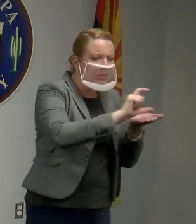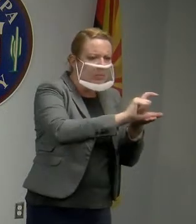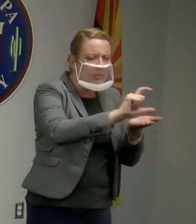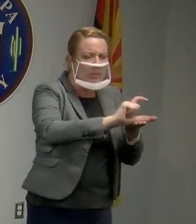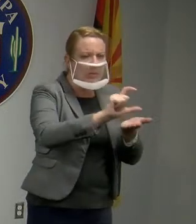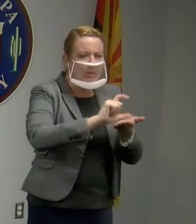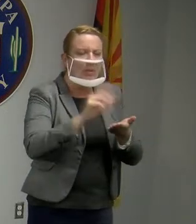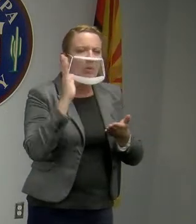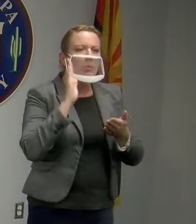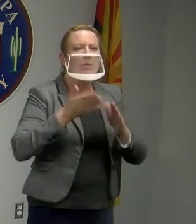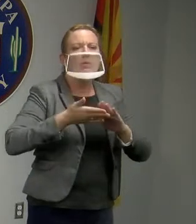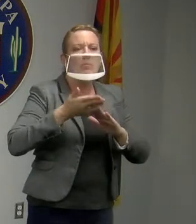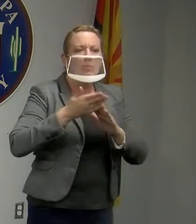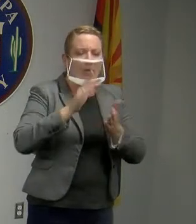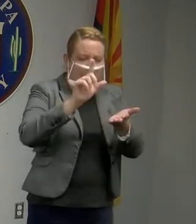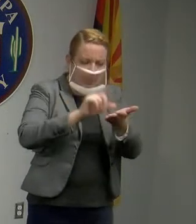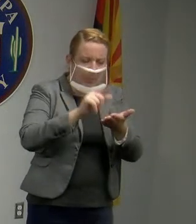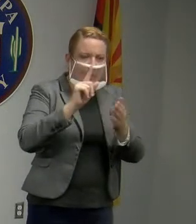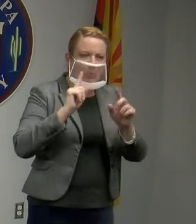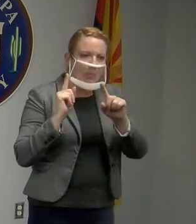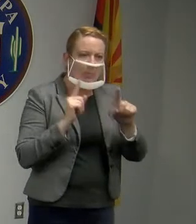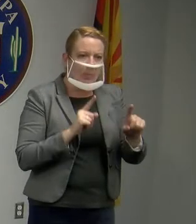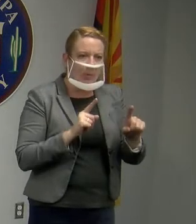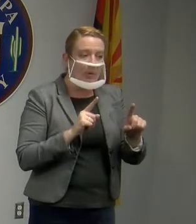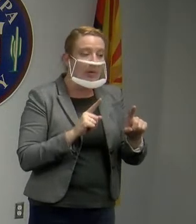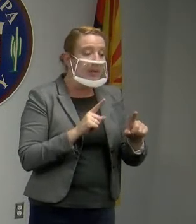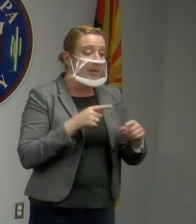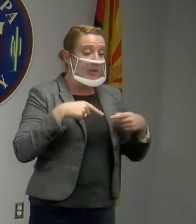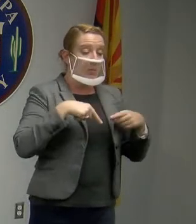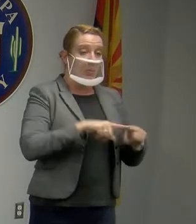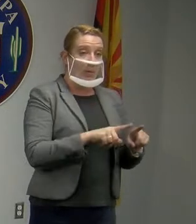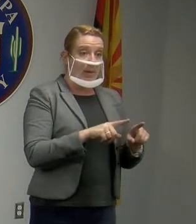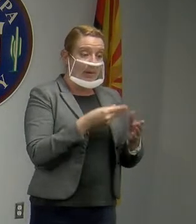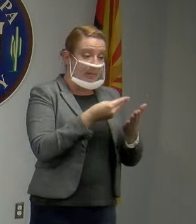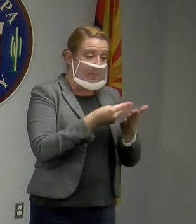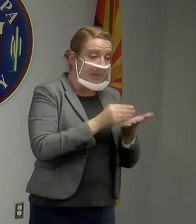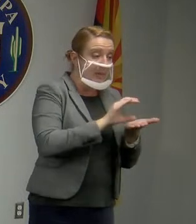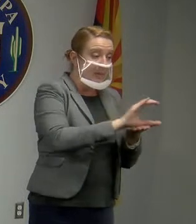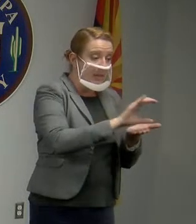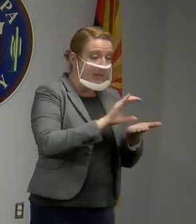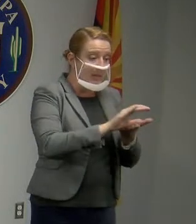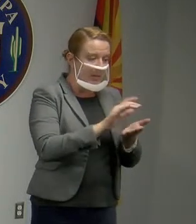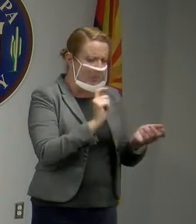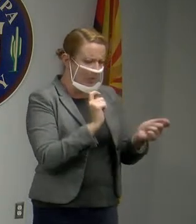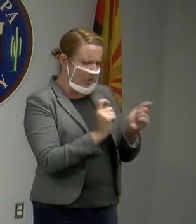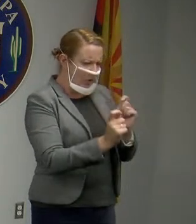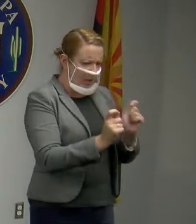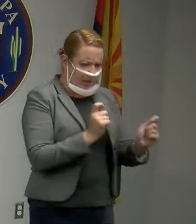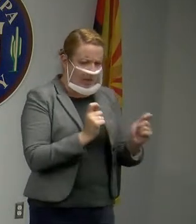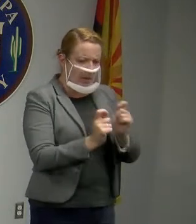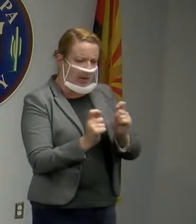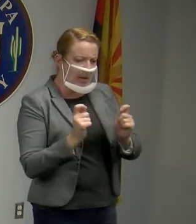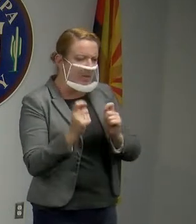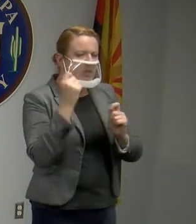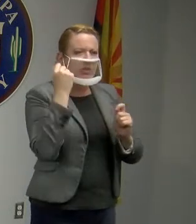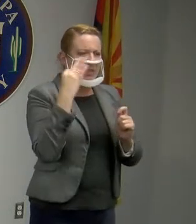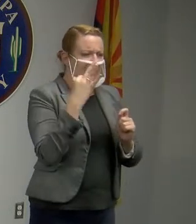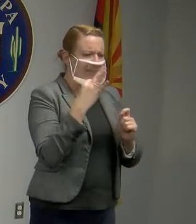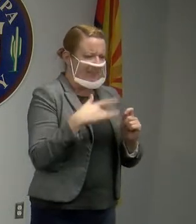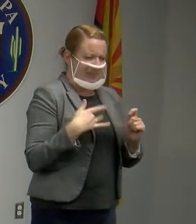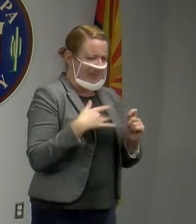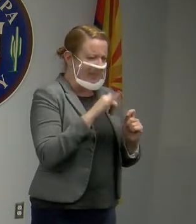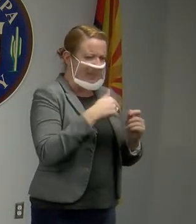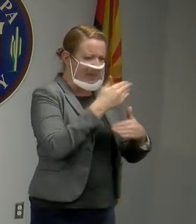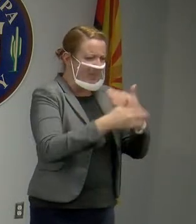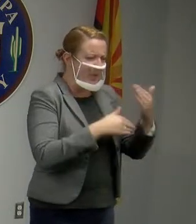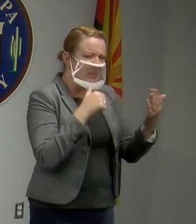this out, and we're going to make adjustments, and we're going to change program requirements if necessary also, if some prove to be too burdensome.